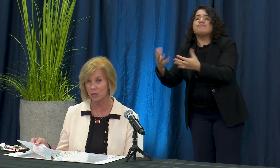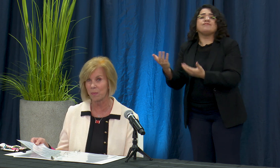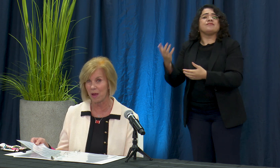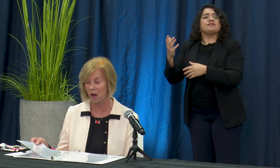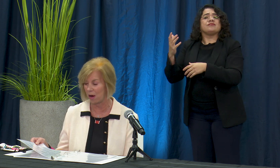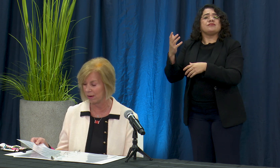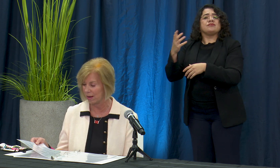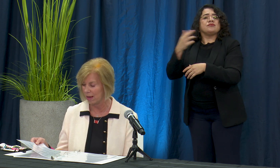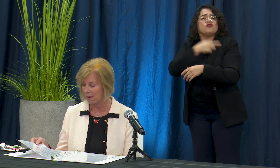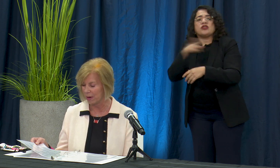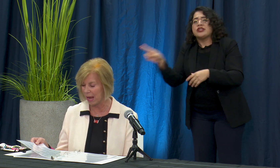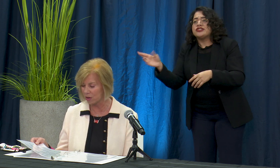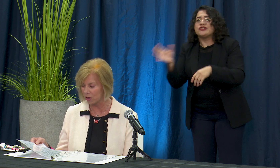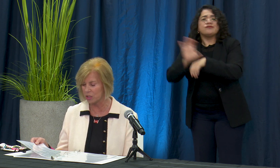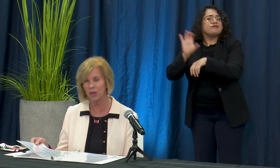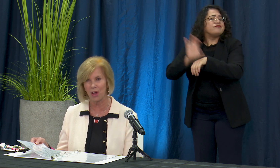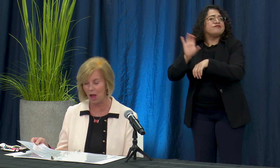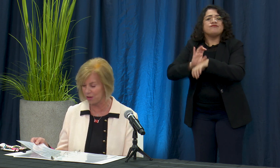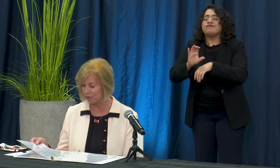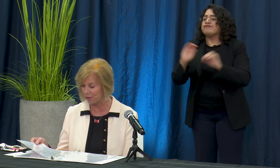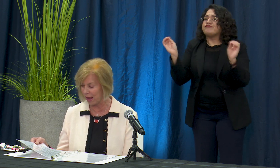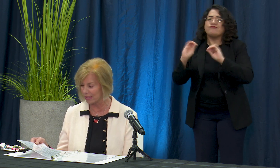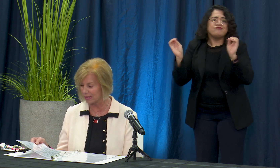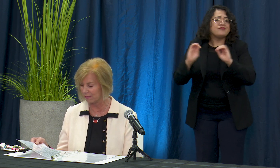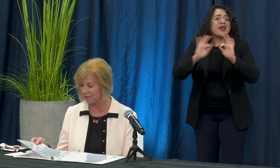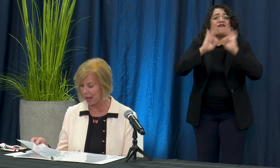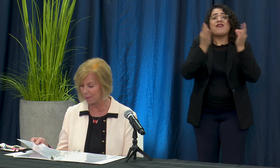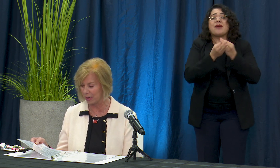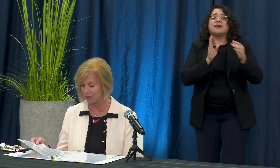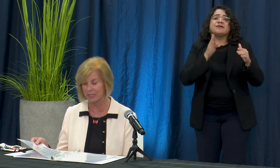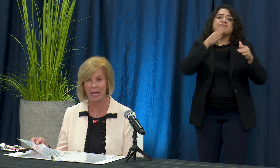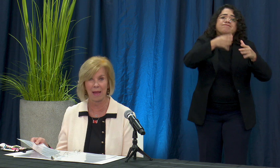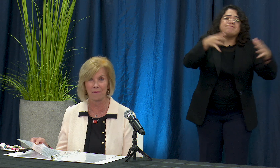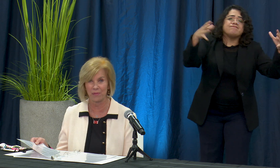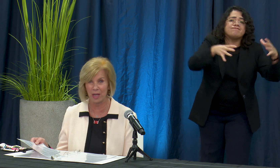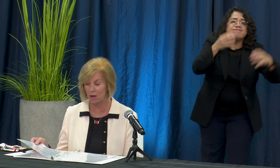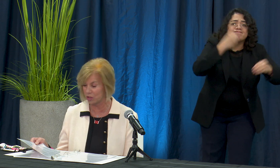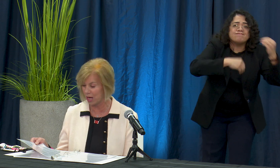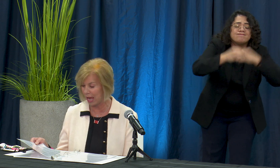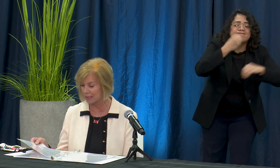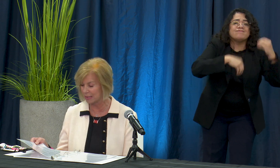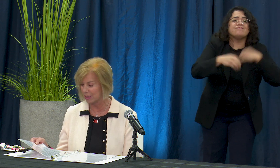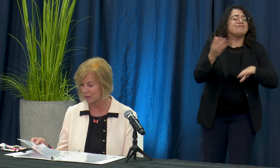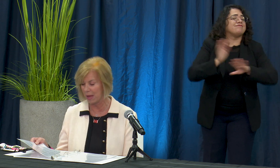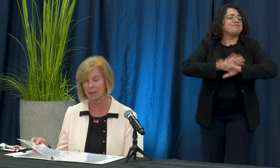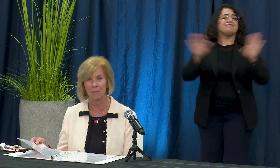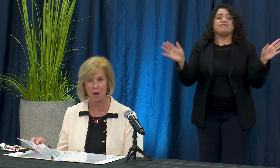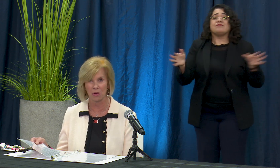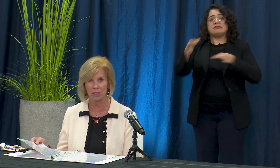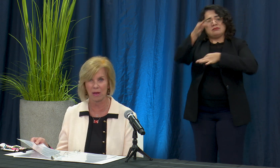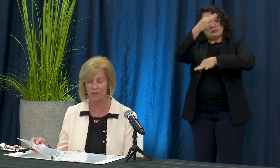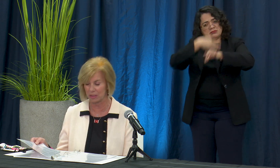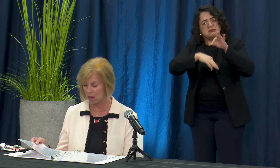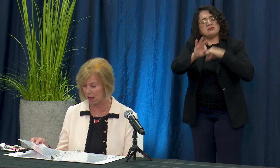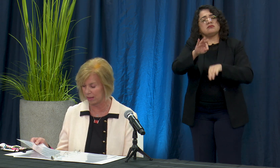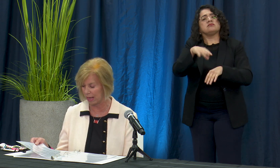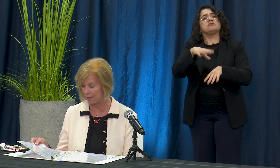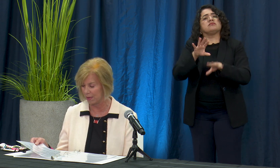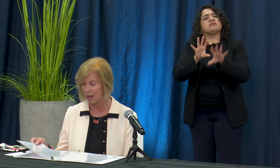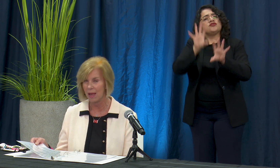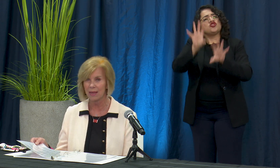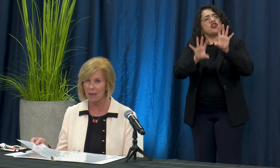I know this will be hard, but I encourage you to call your friends and family or set up video chats to make the most of this